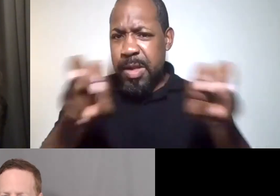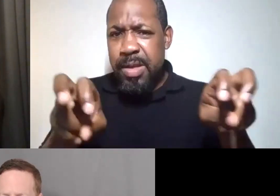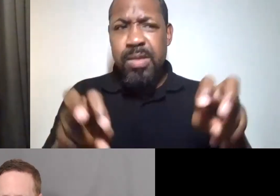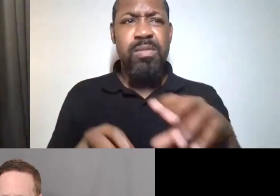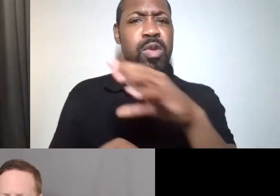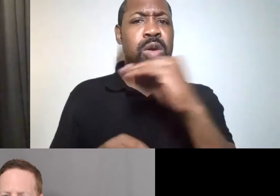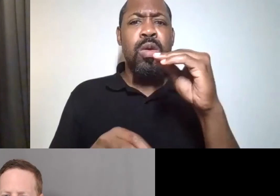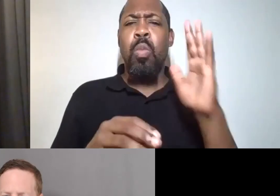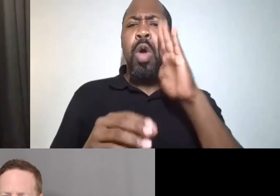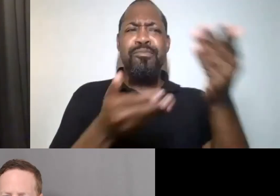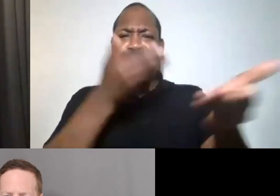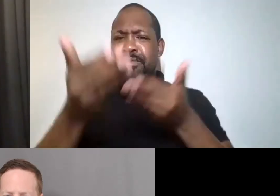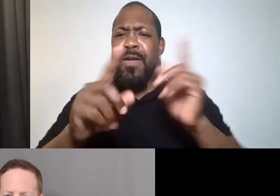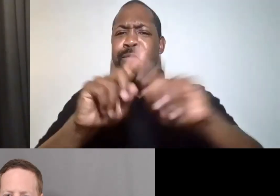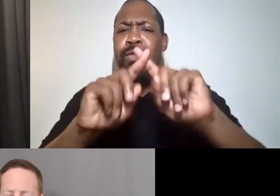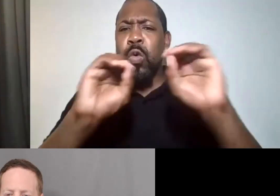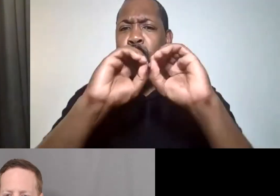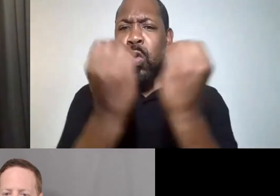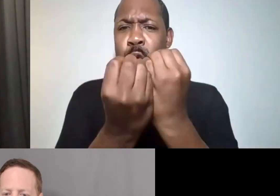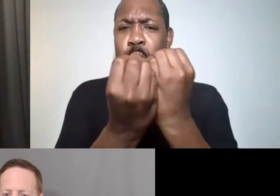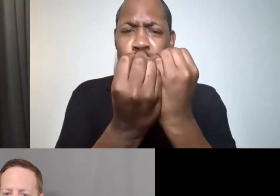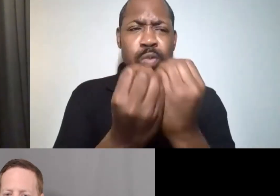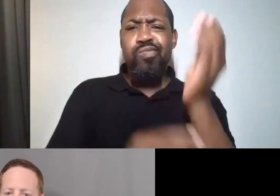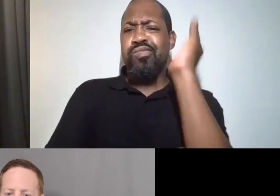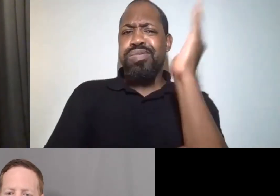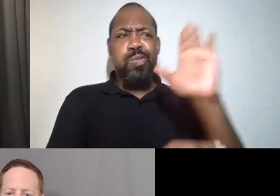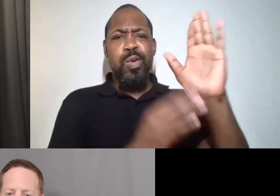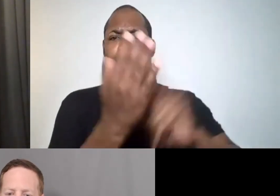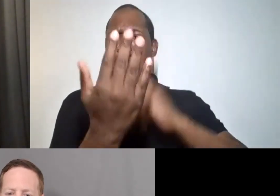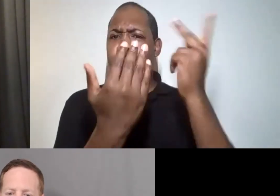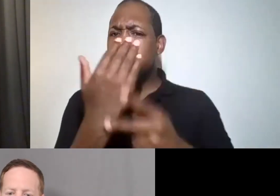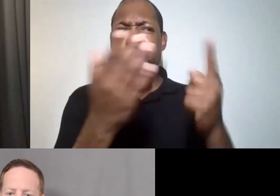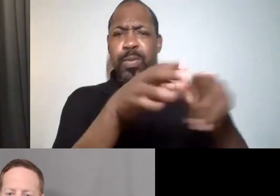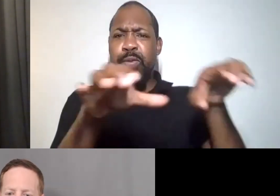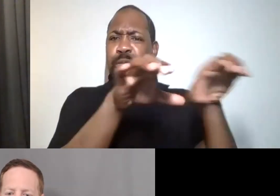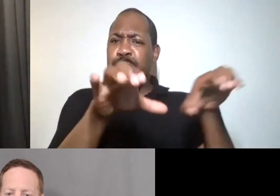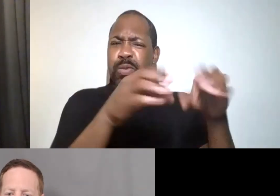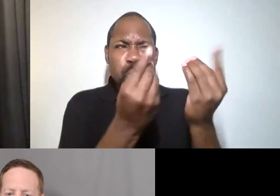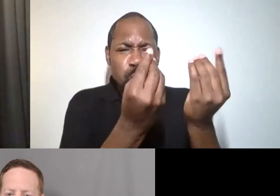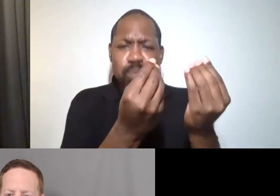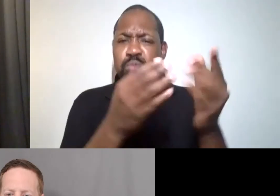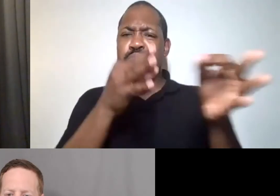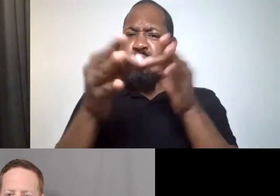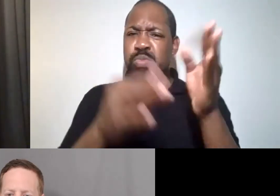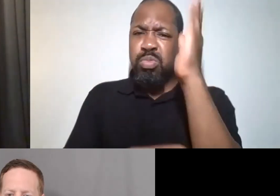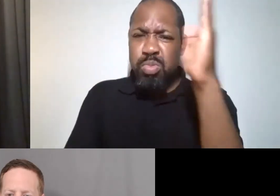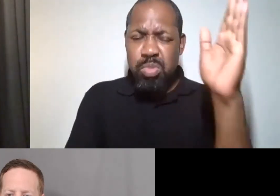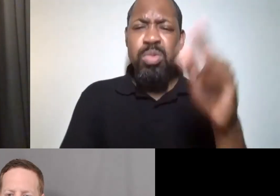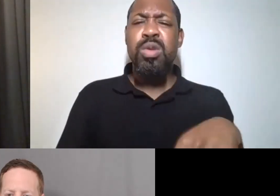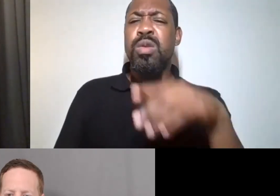access is involved in the panels and the workshops. We'll invite people from different organizations to speak about their programs and what they're doing